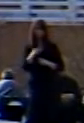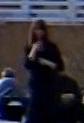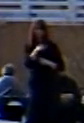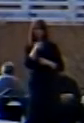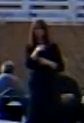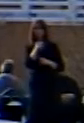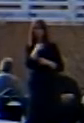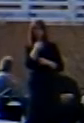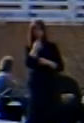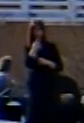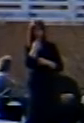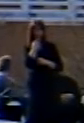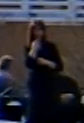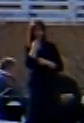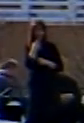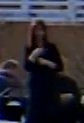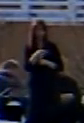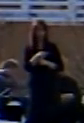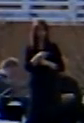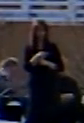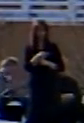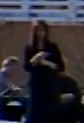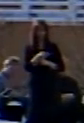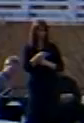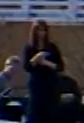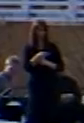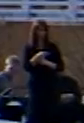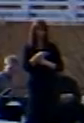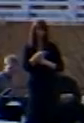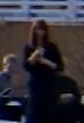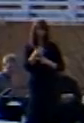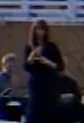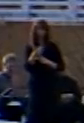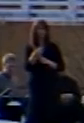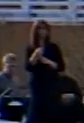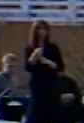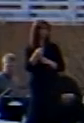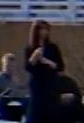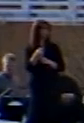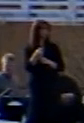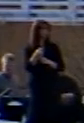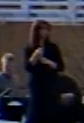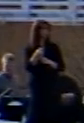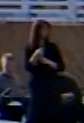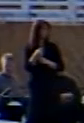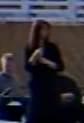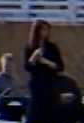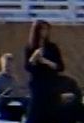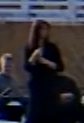She claims she openly lives her values